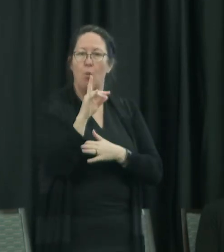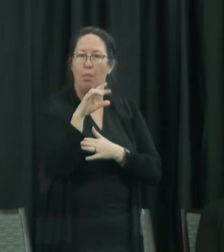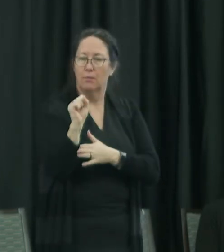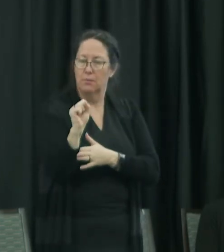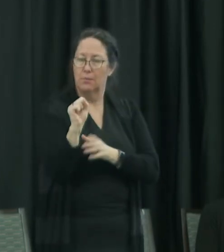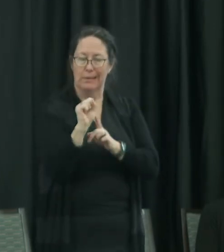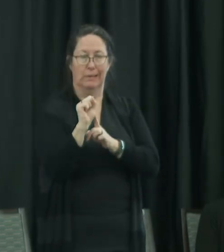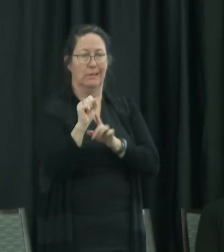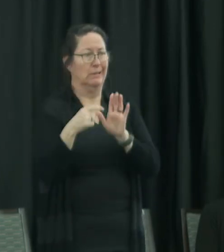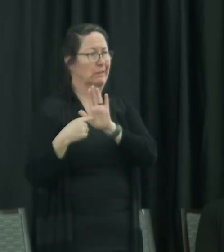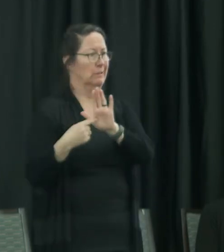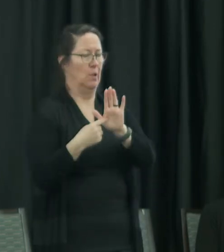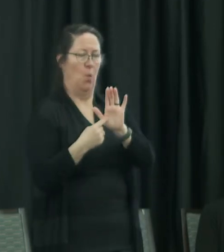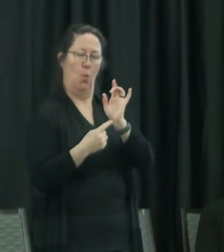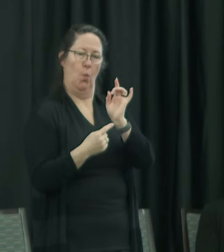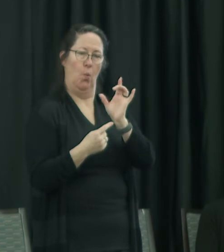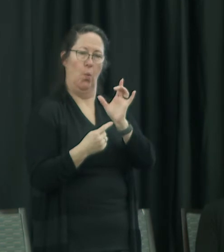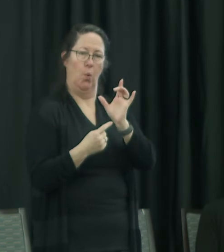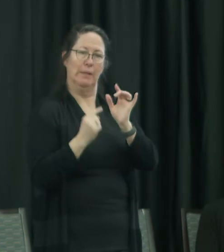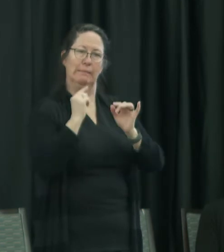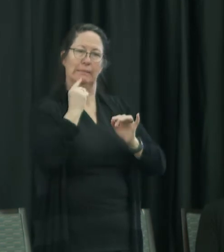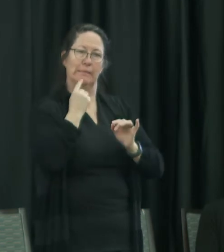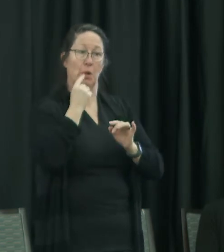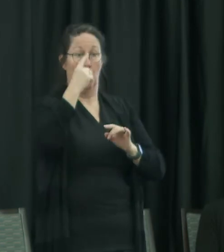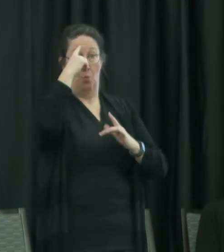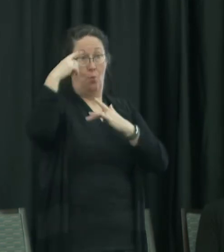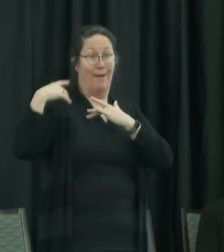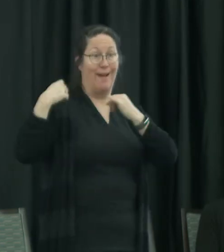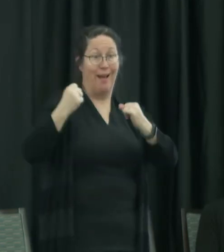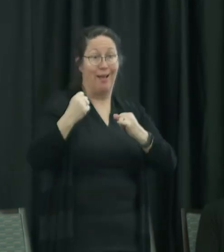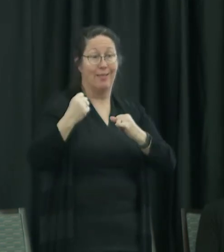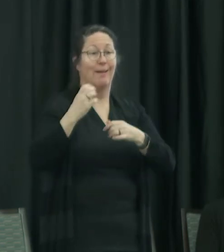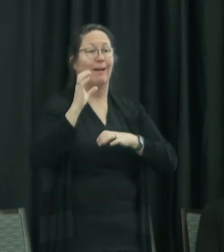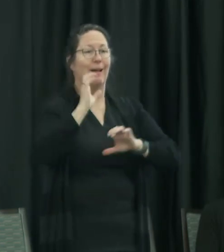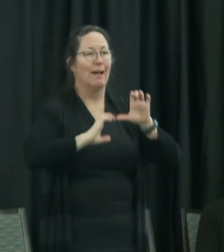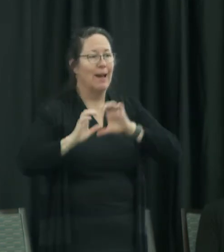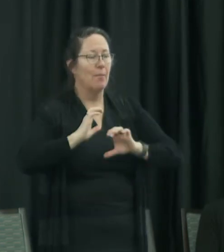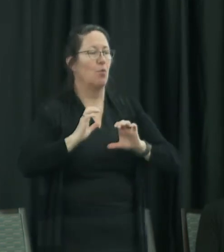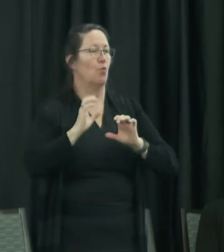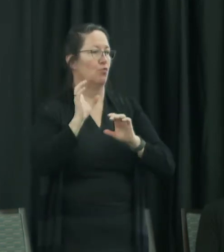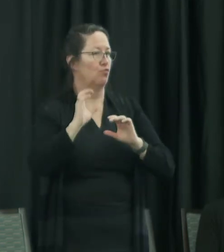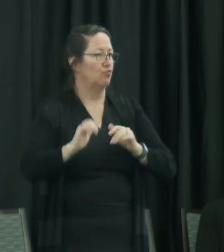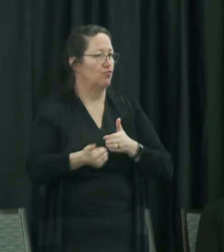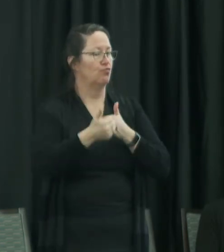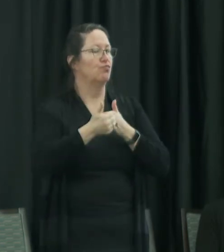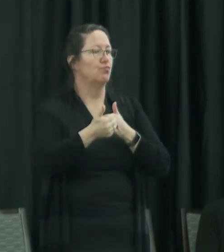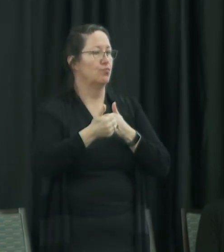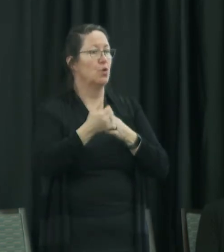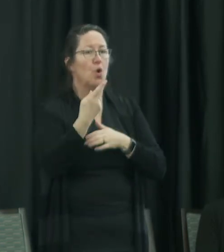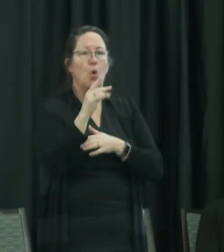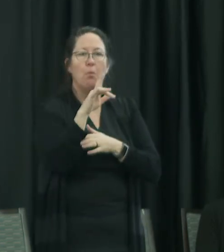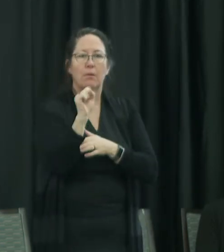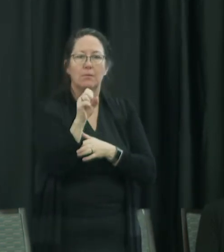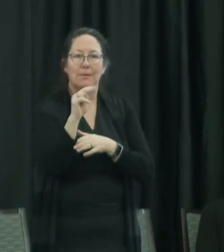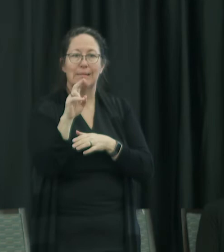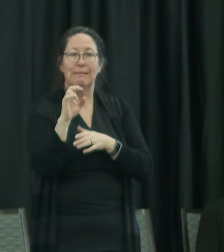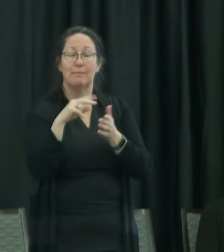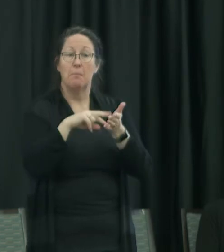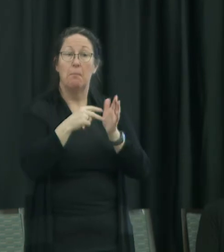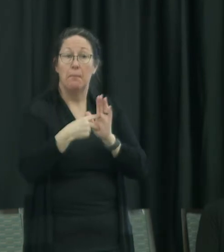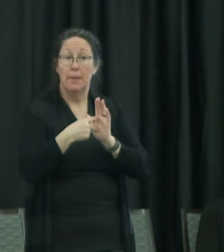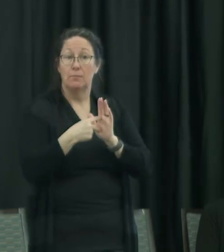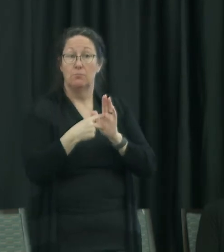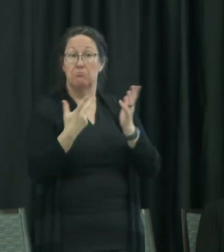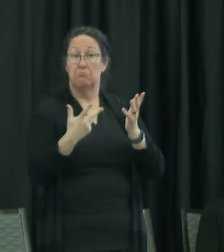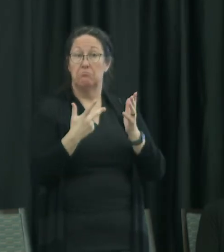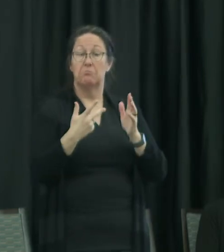often presenting some of the most severe and profound brain health and substance use challenges. Homelessness is defined by